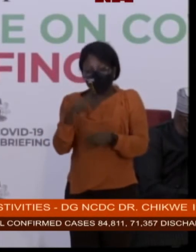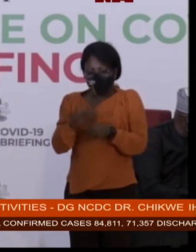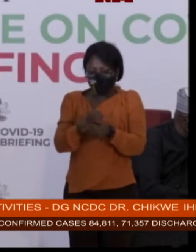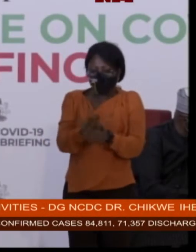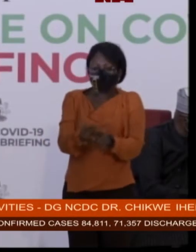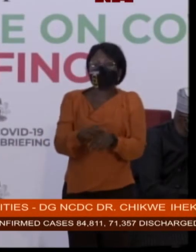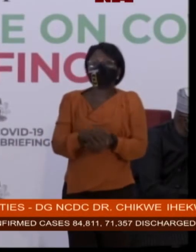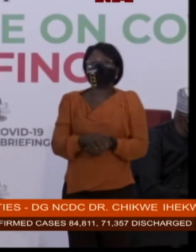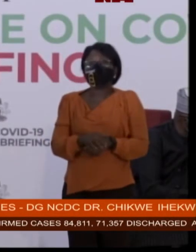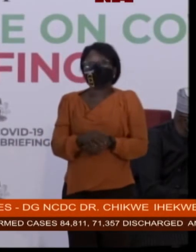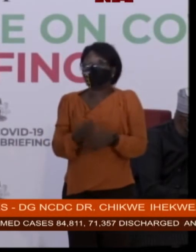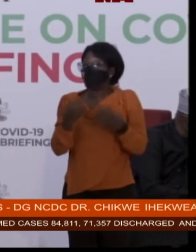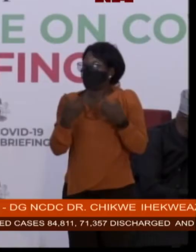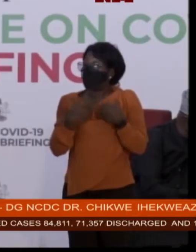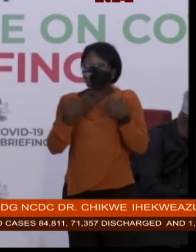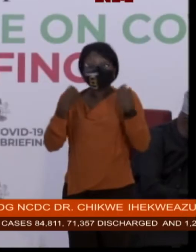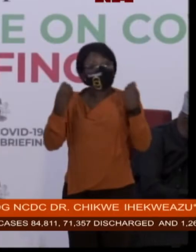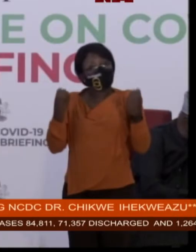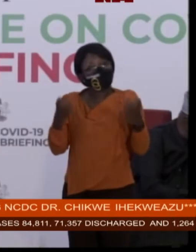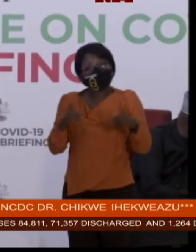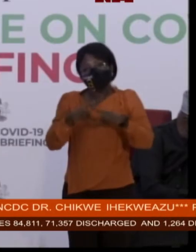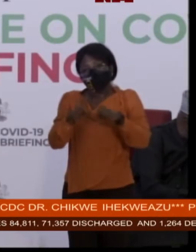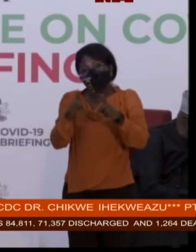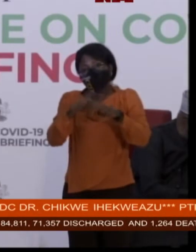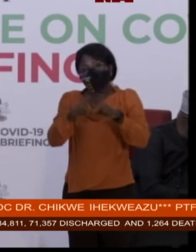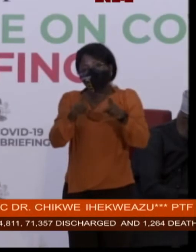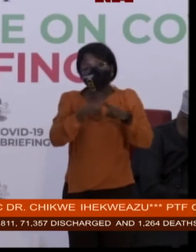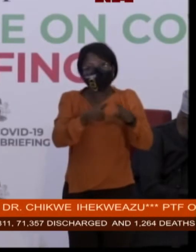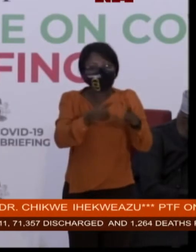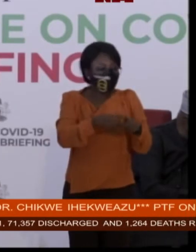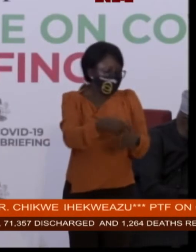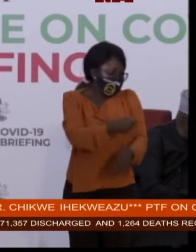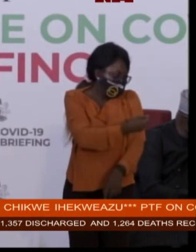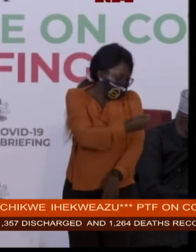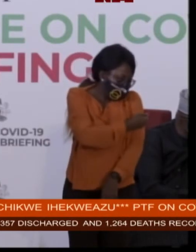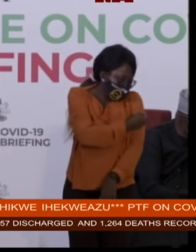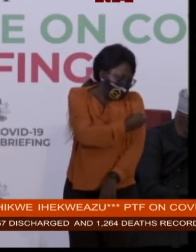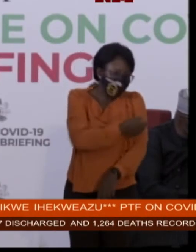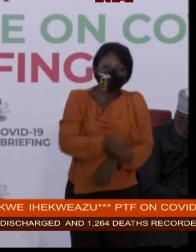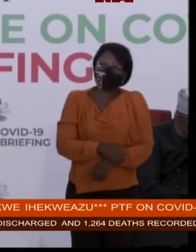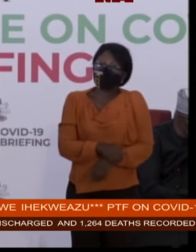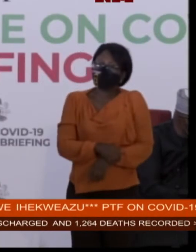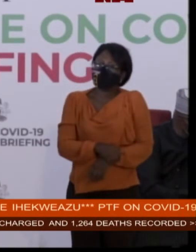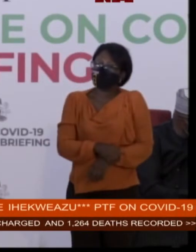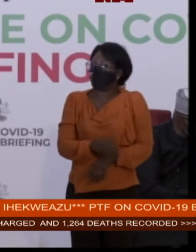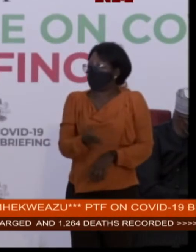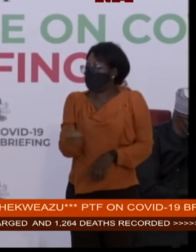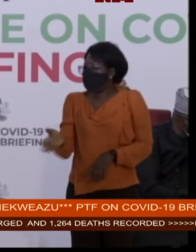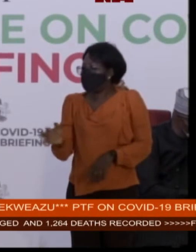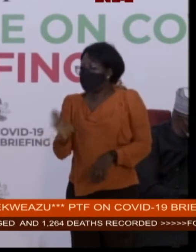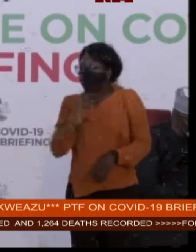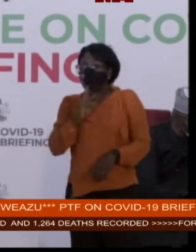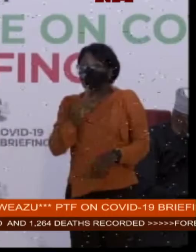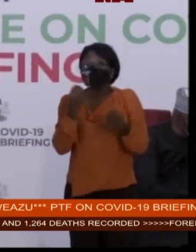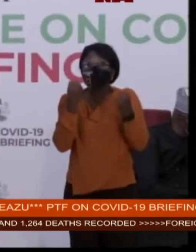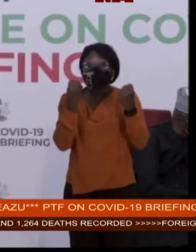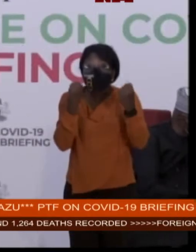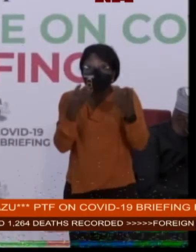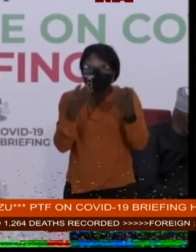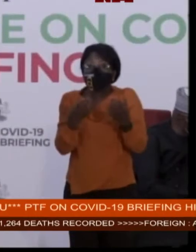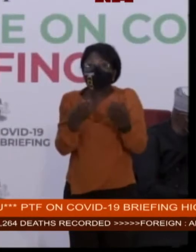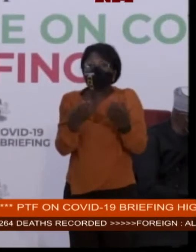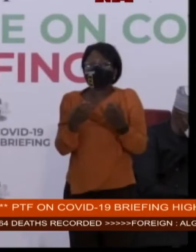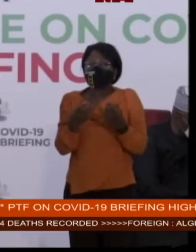COVID-19. There are so many vaccines right now, and there are many vaccine